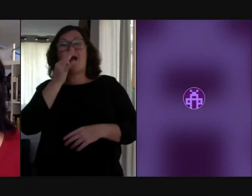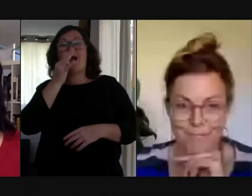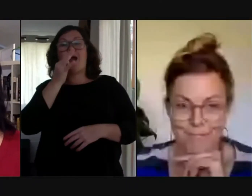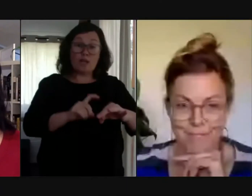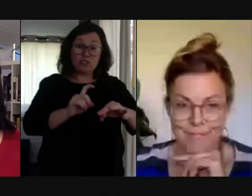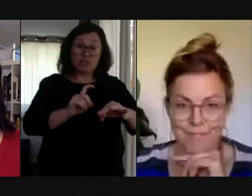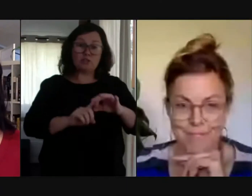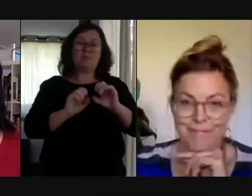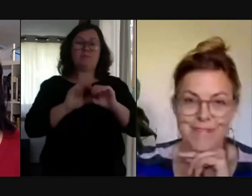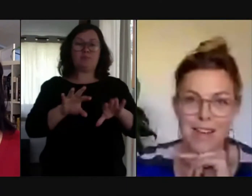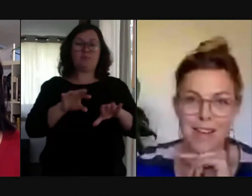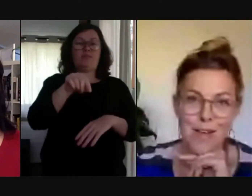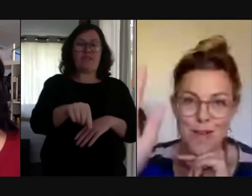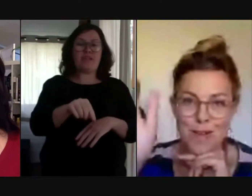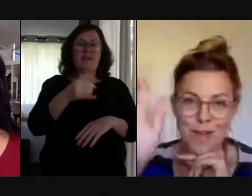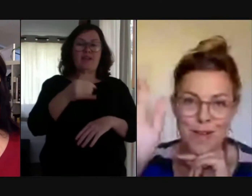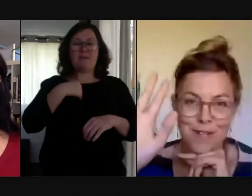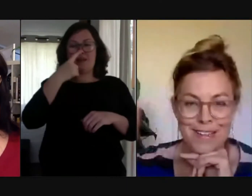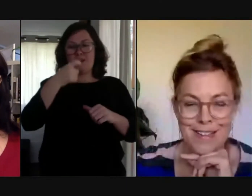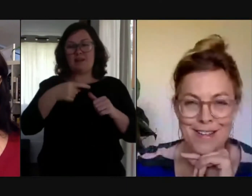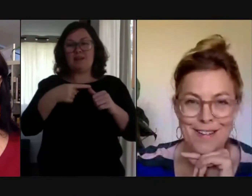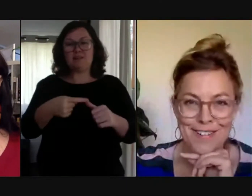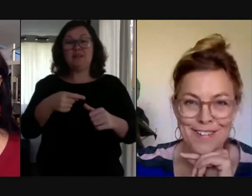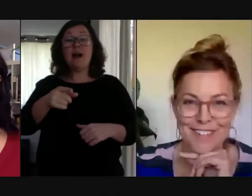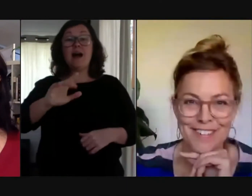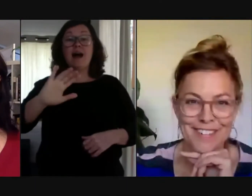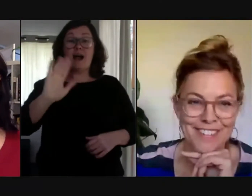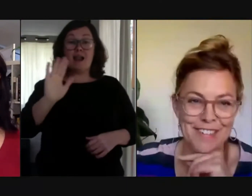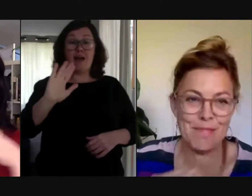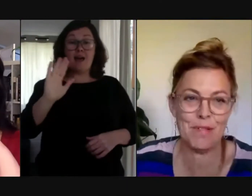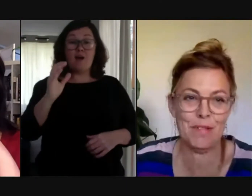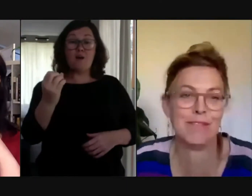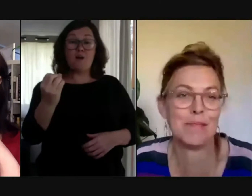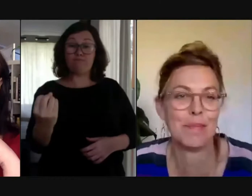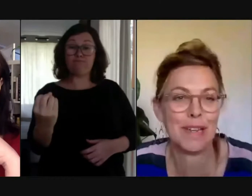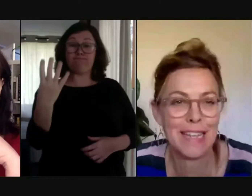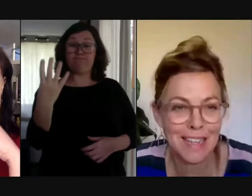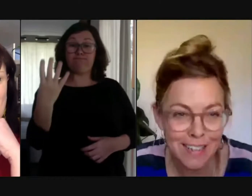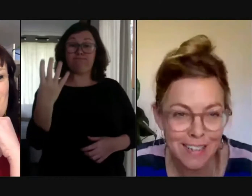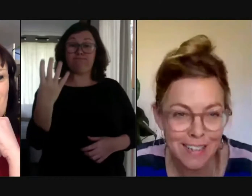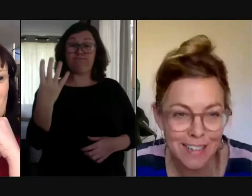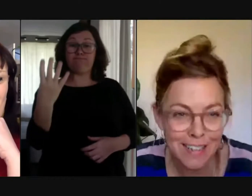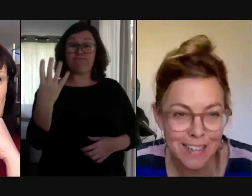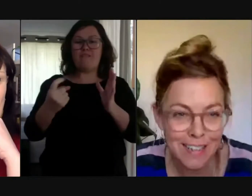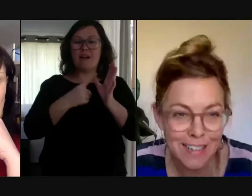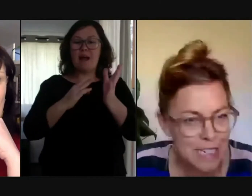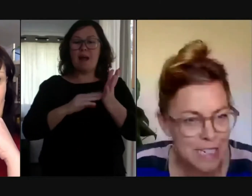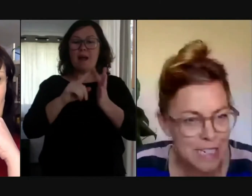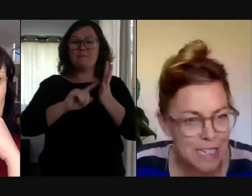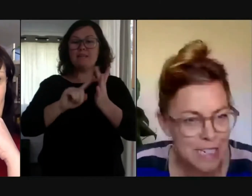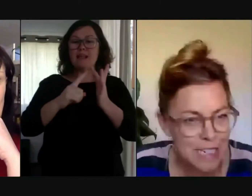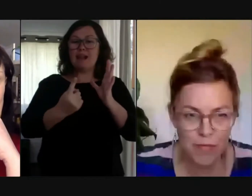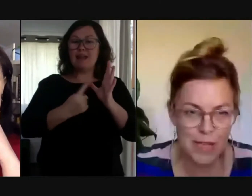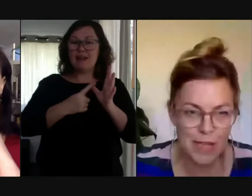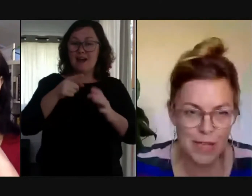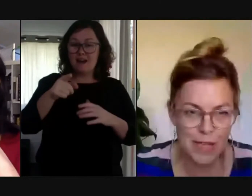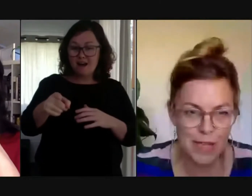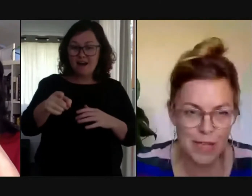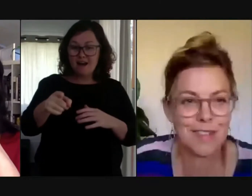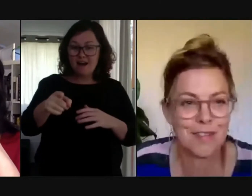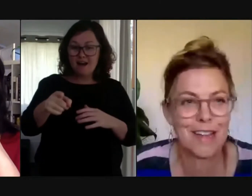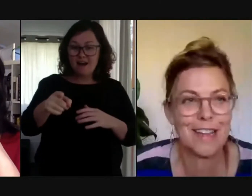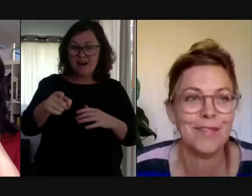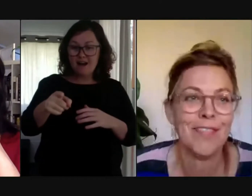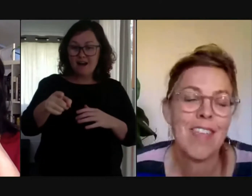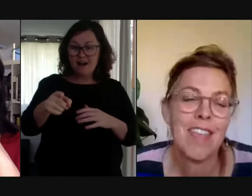We have Amelia. Hello, Amelia. Good morning, everybody. Sorry to interrupt with my face popping